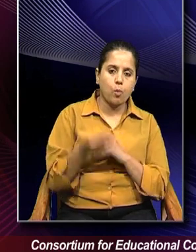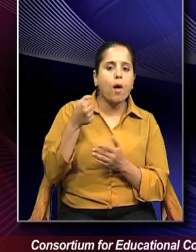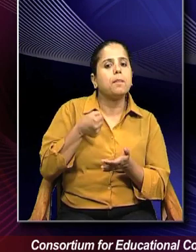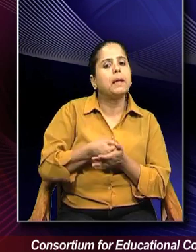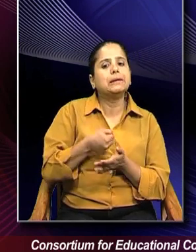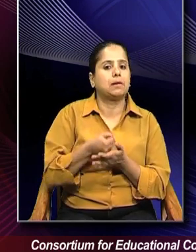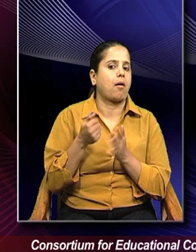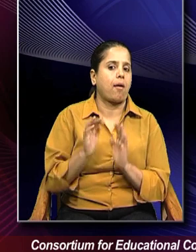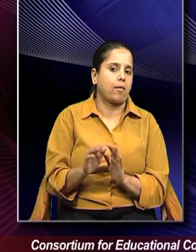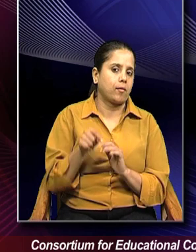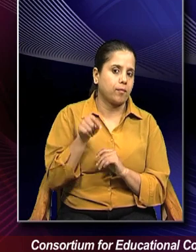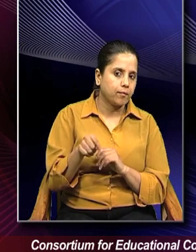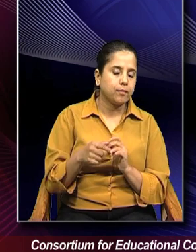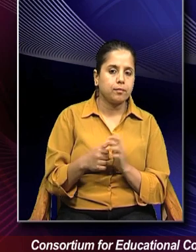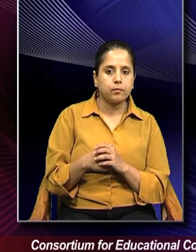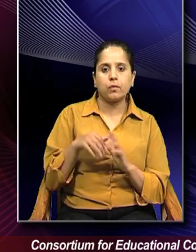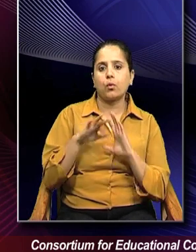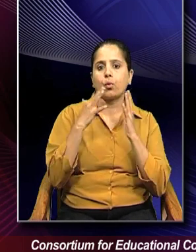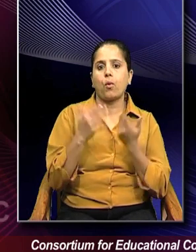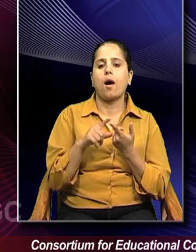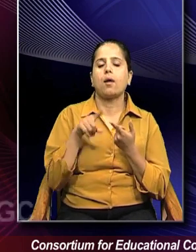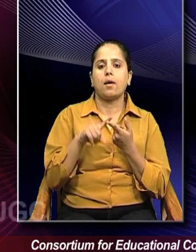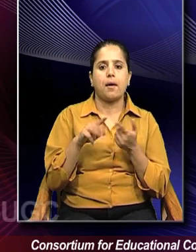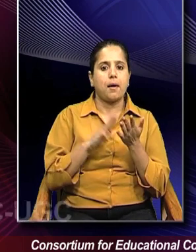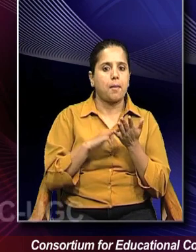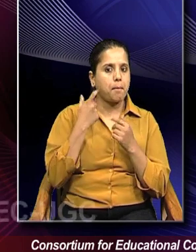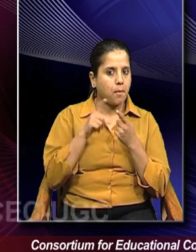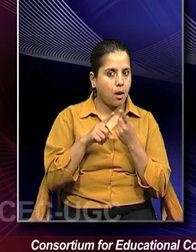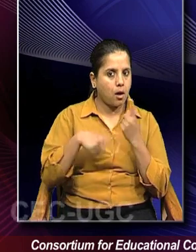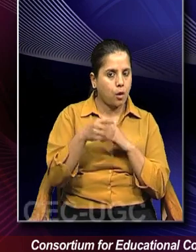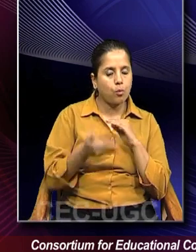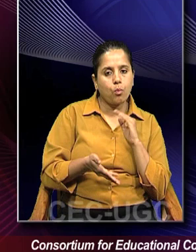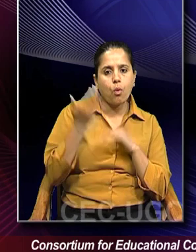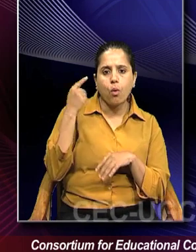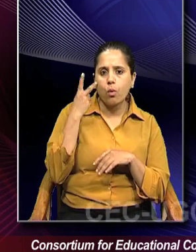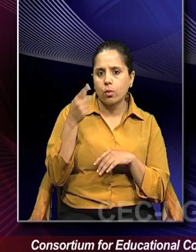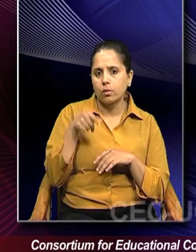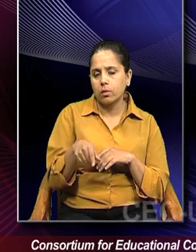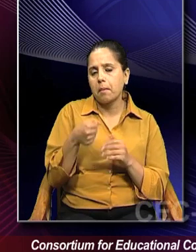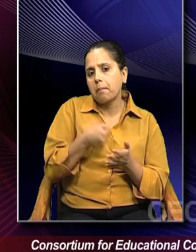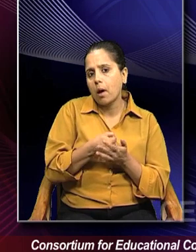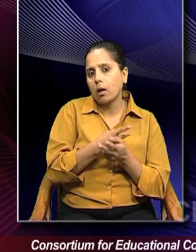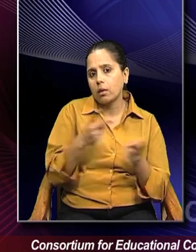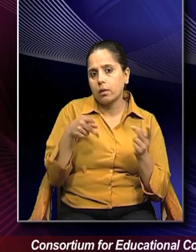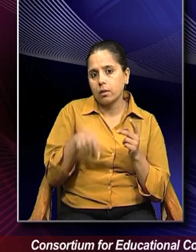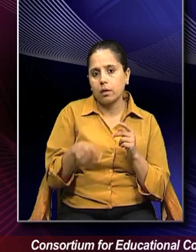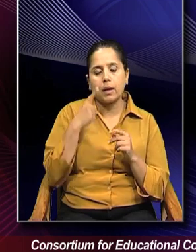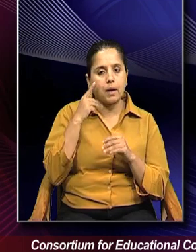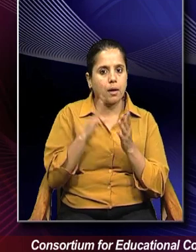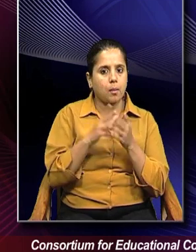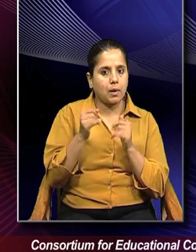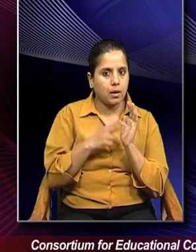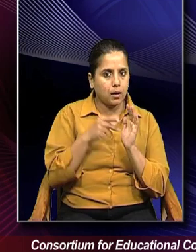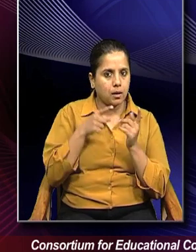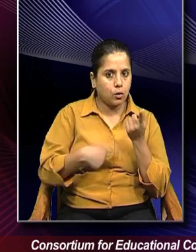fundamental than world empire, or more fundamental than imperialism or